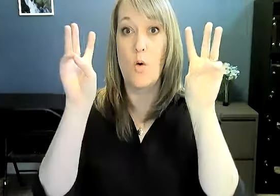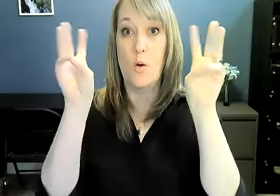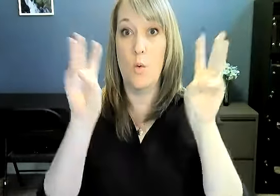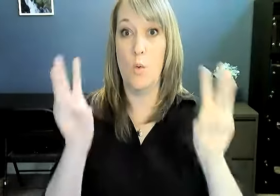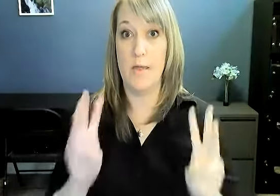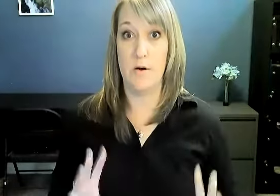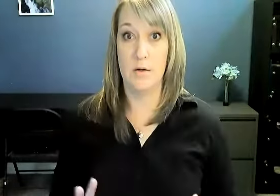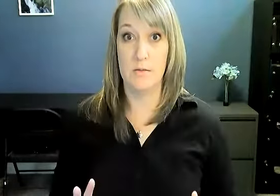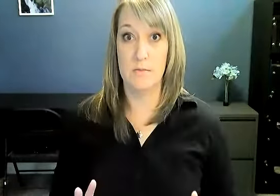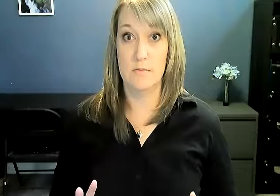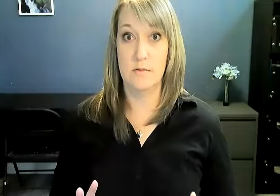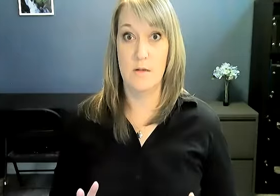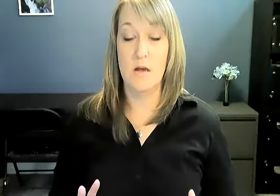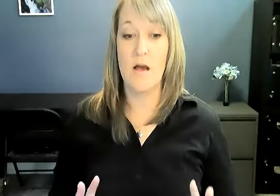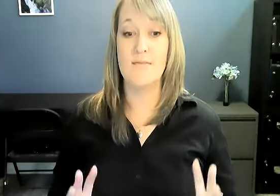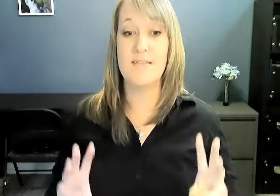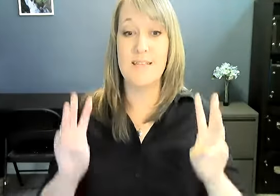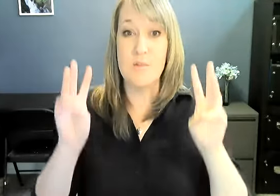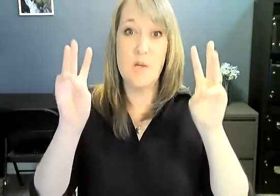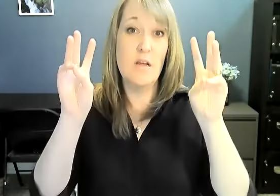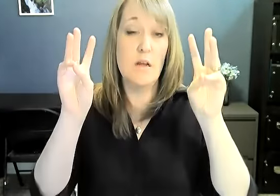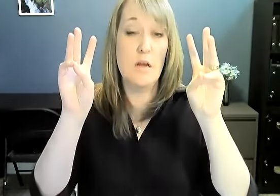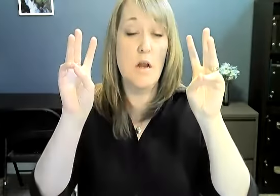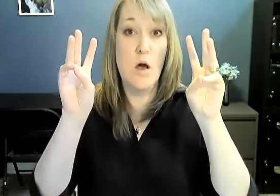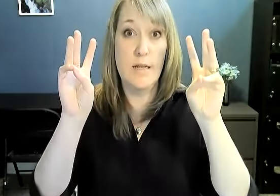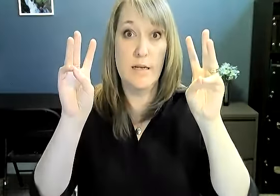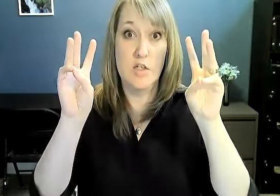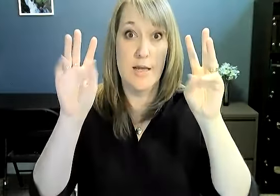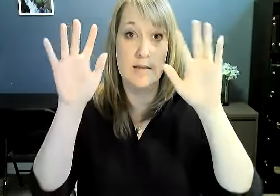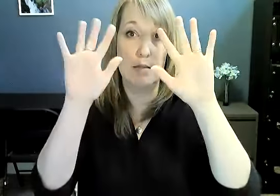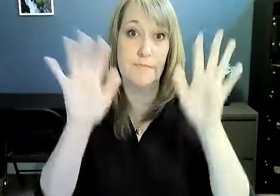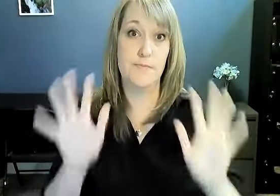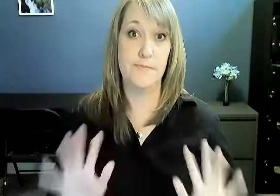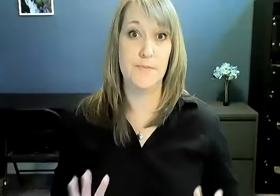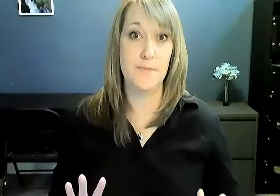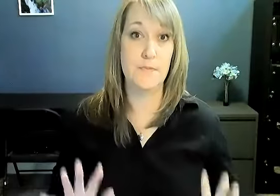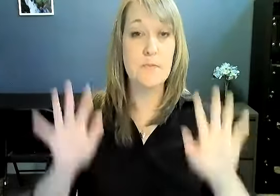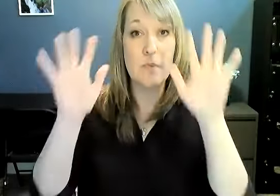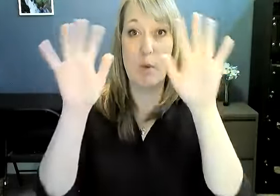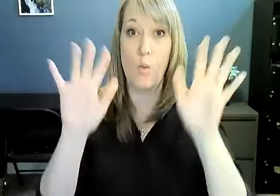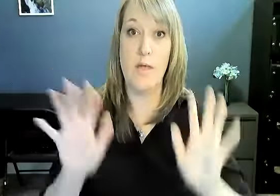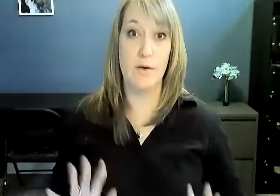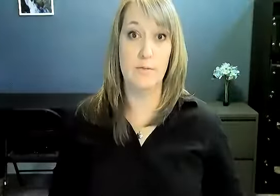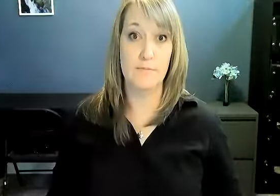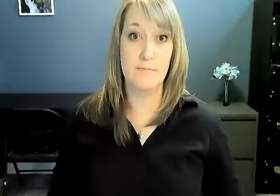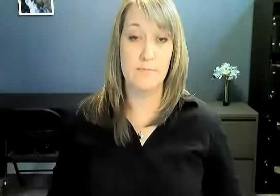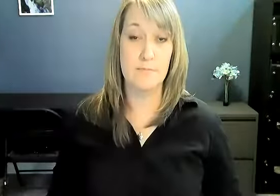or weather. I've seen this one non-initialized. Weather.